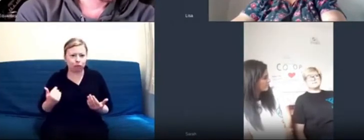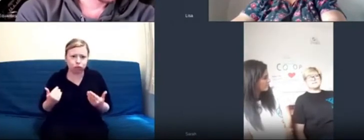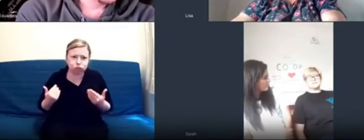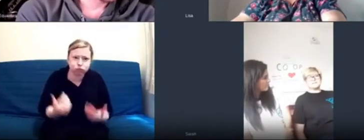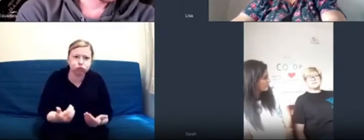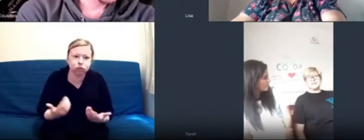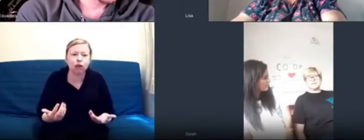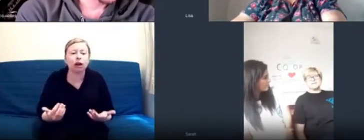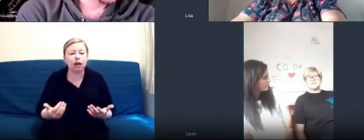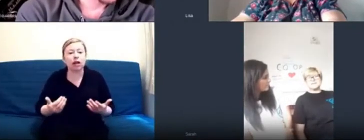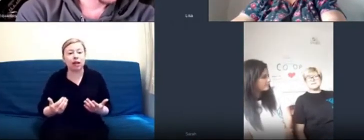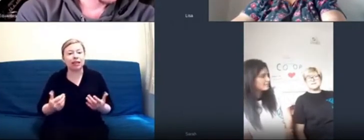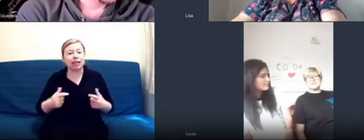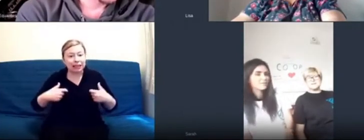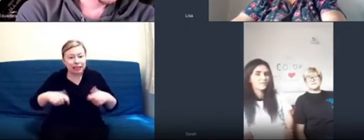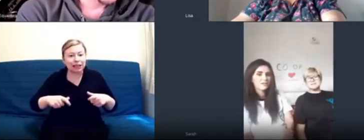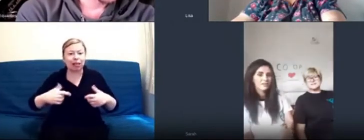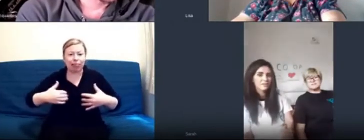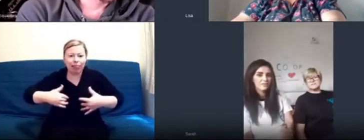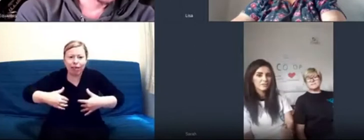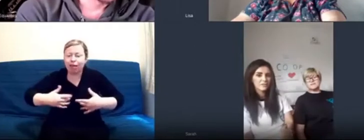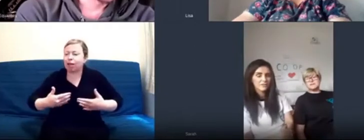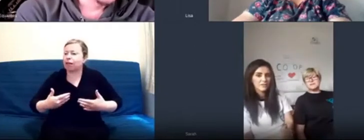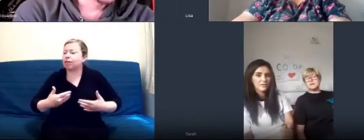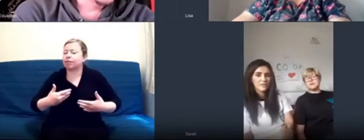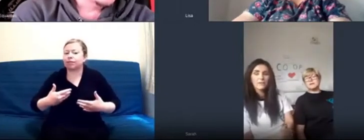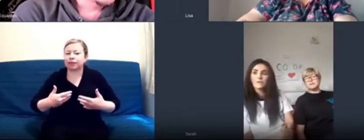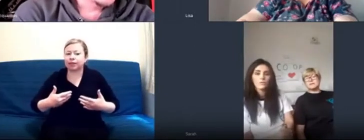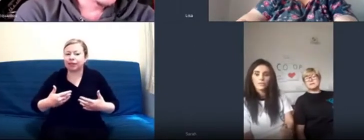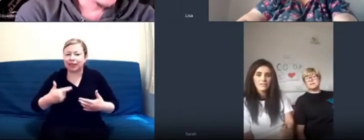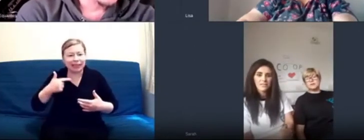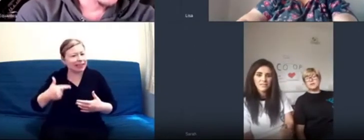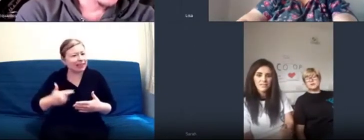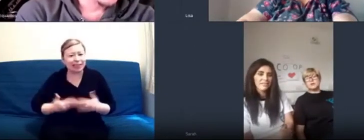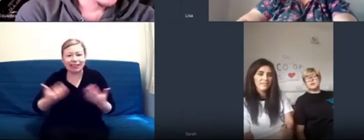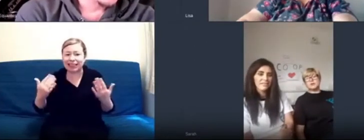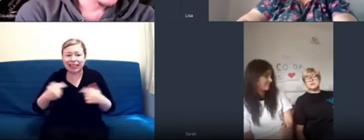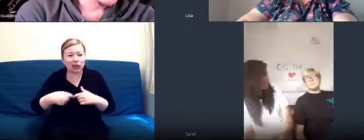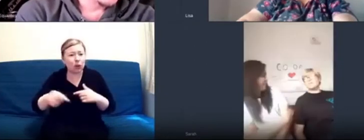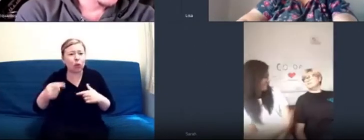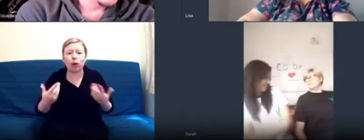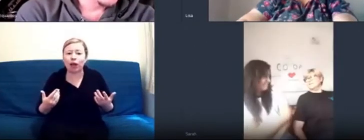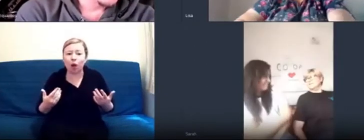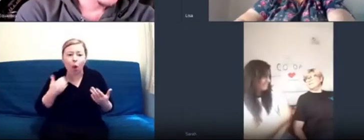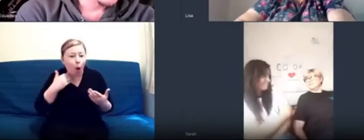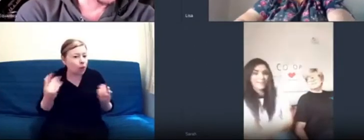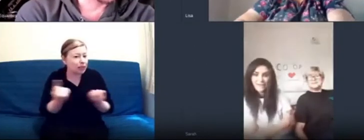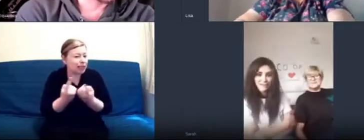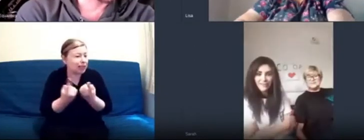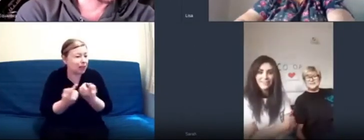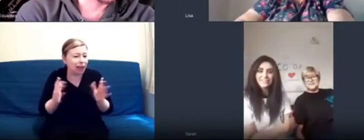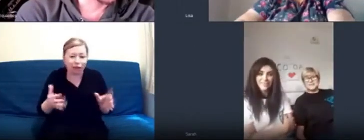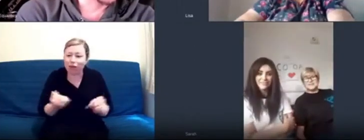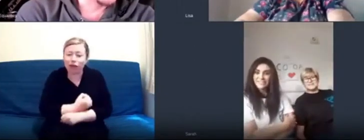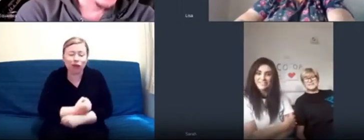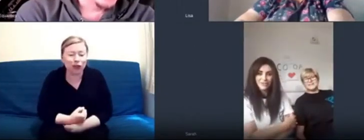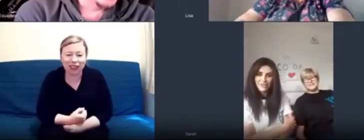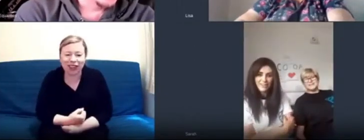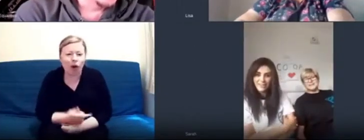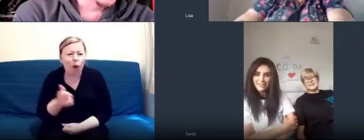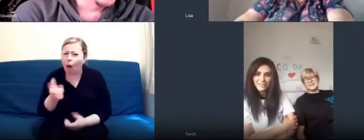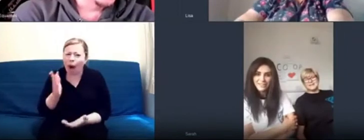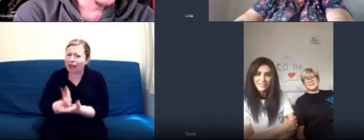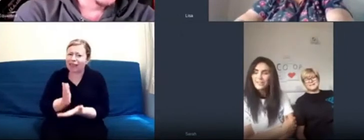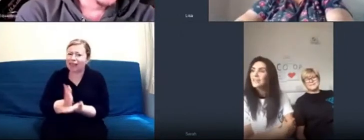But it's still there. It's a, you know, it's 7 days a week. Well, this is there's always something. Yeah. Yes, that is definitely